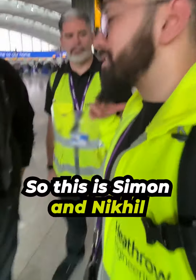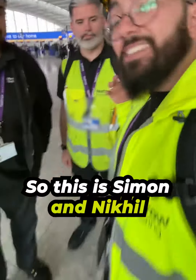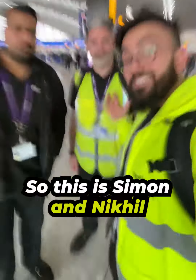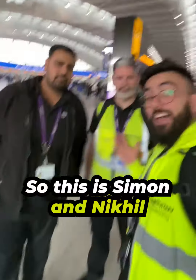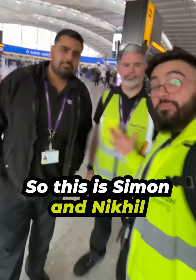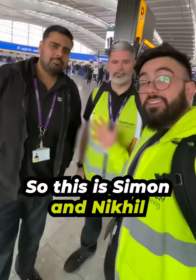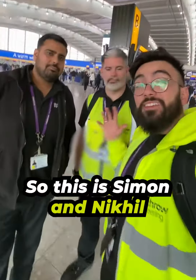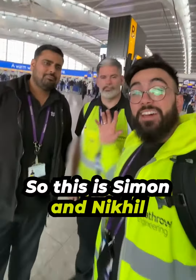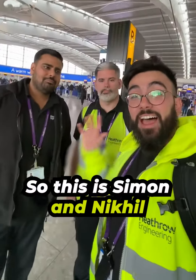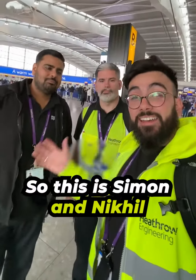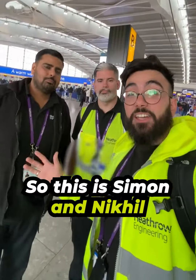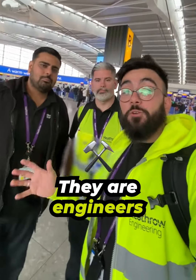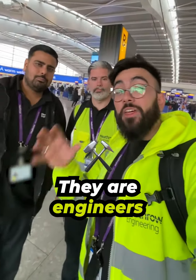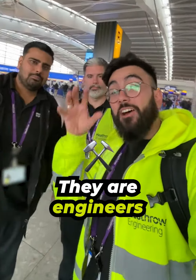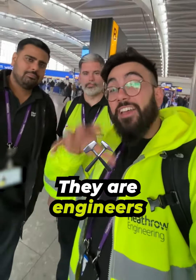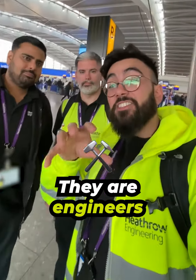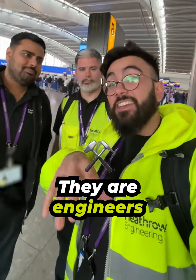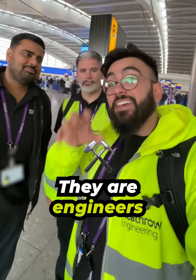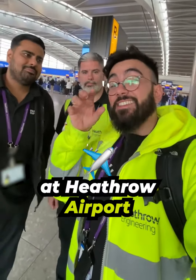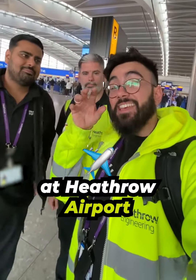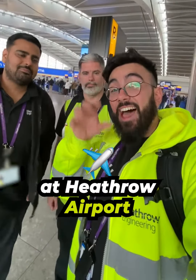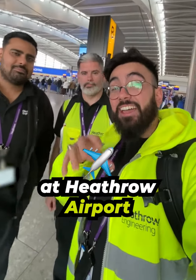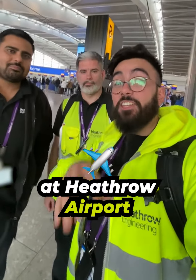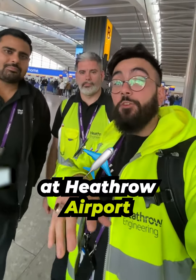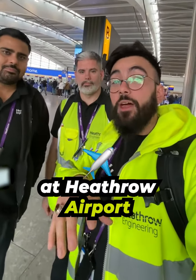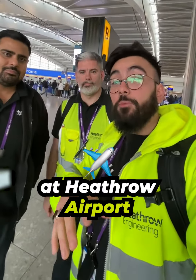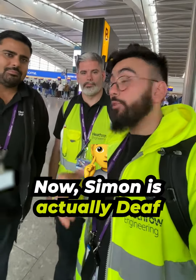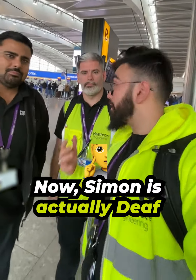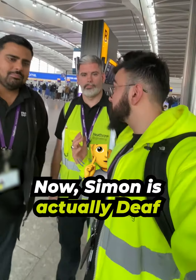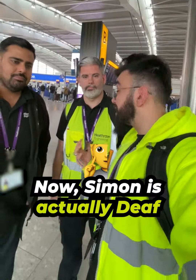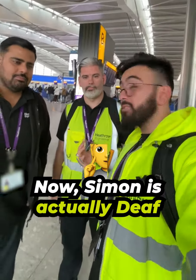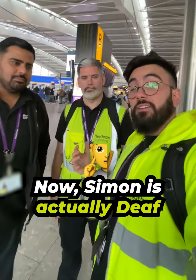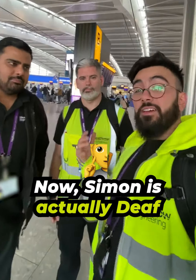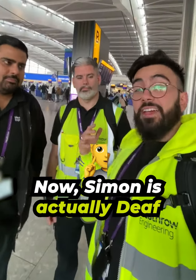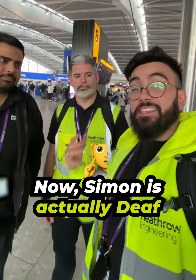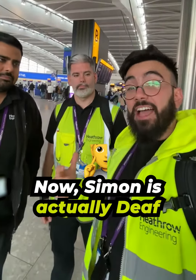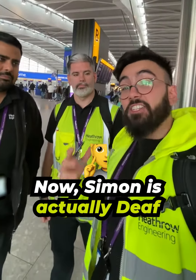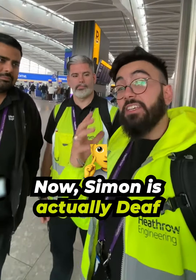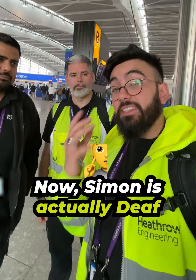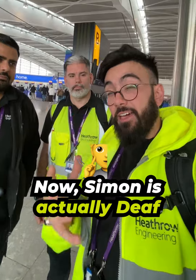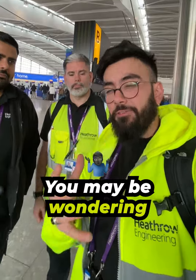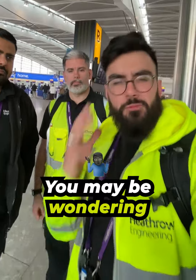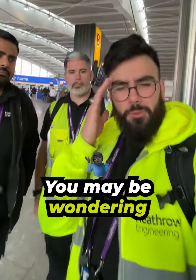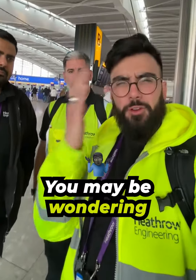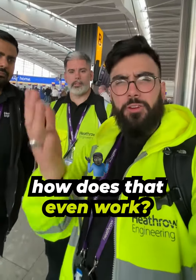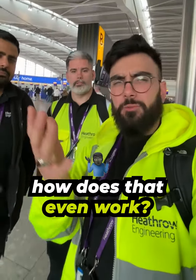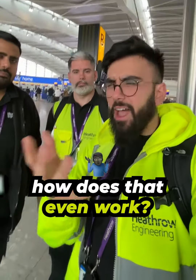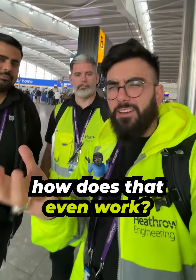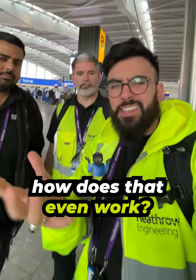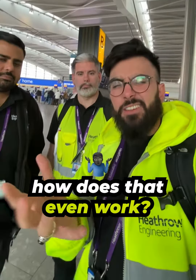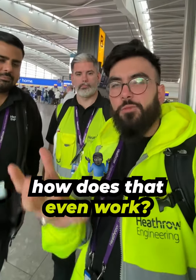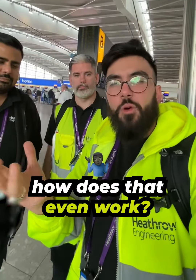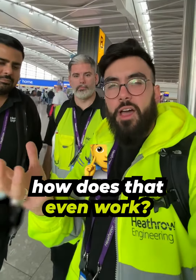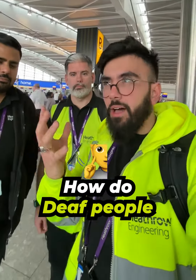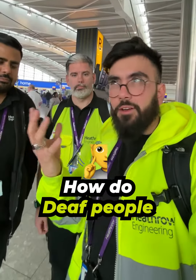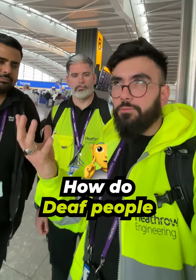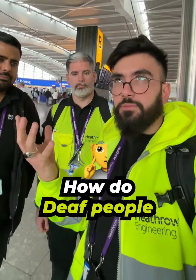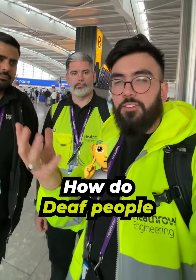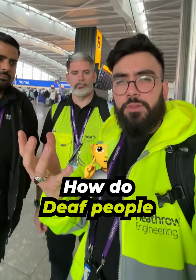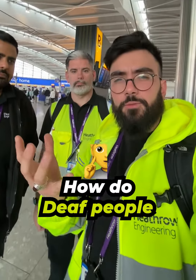So this is Simon and Nicol. They are engineers at Heathrow Airport. Now, Simon is actually deaf. You may be wondering, wait, how does that even work? How do deaf people